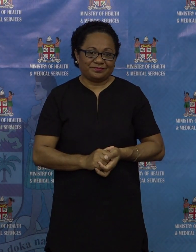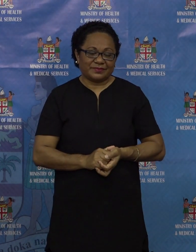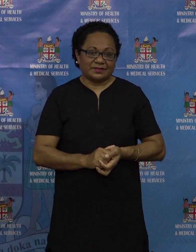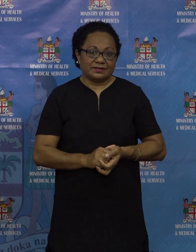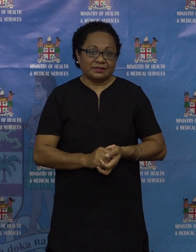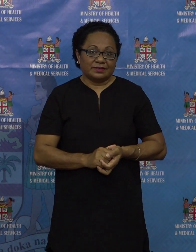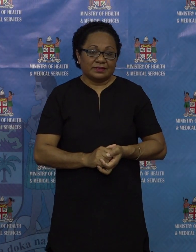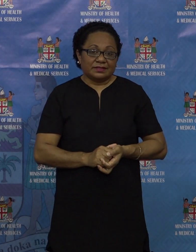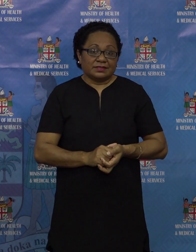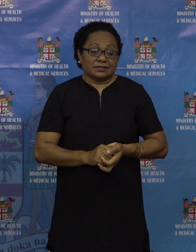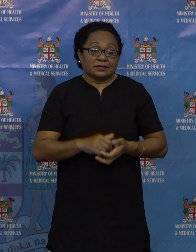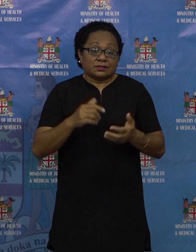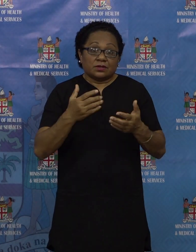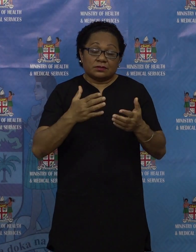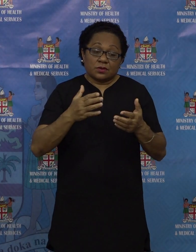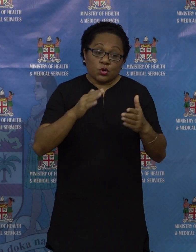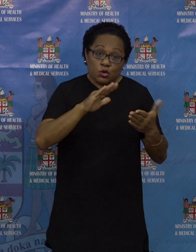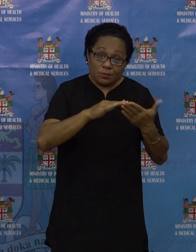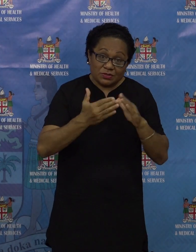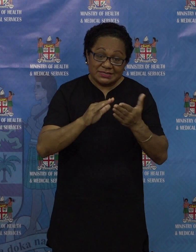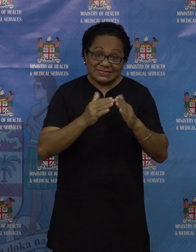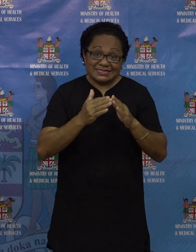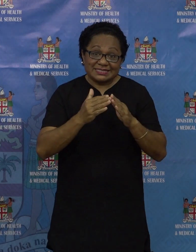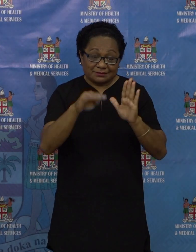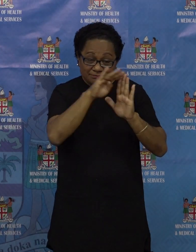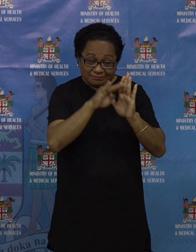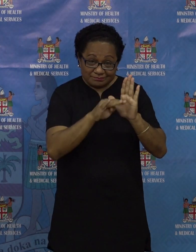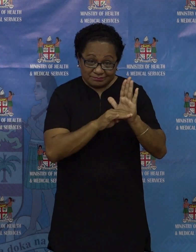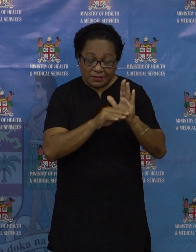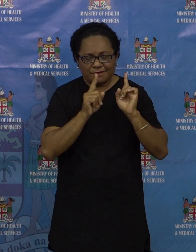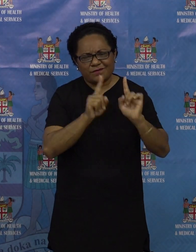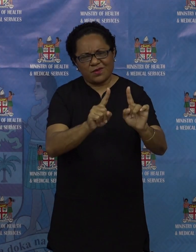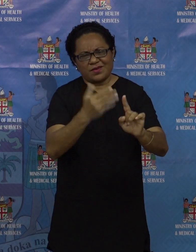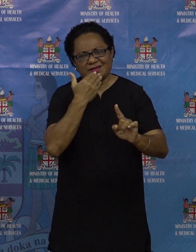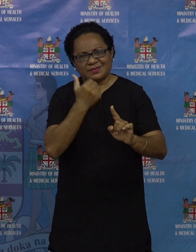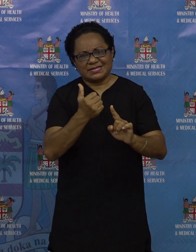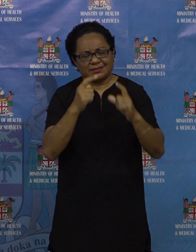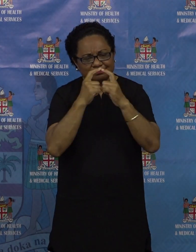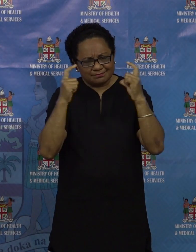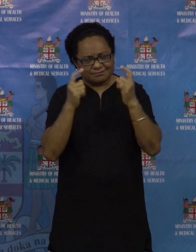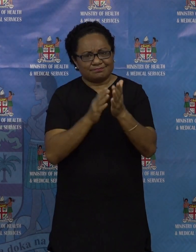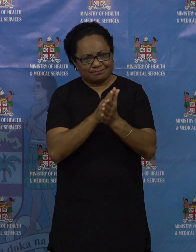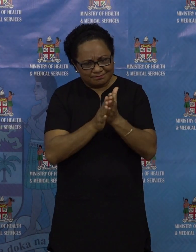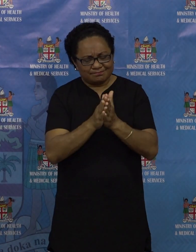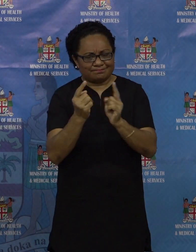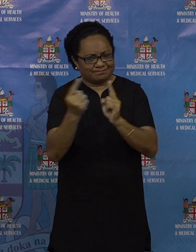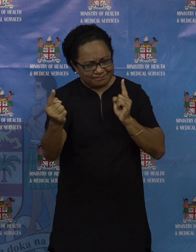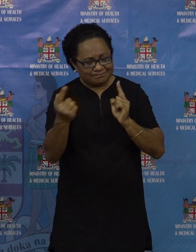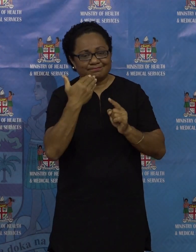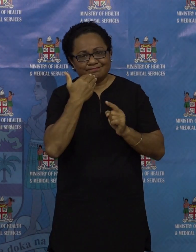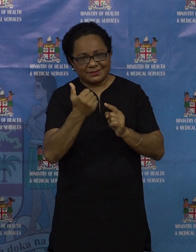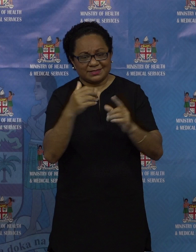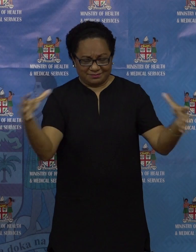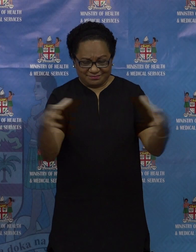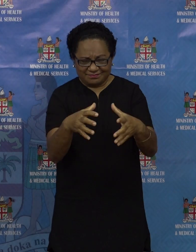All community mitigation strategies must be fully enforced. Wear your mask, maintain your physical distance, wash your hands often, and do not